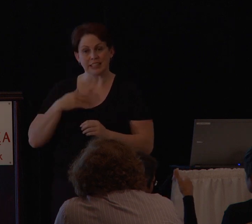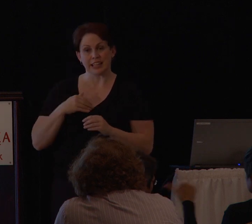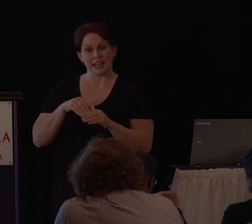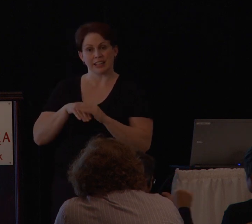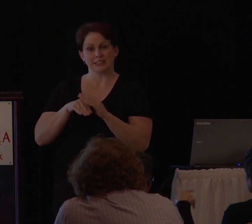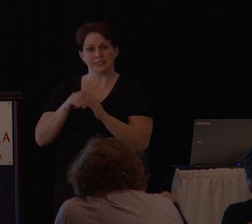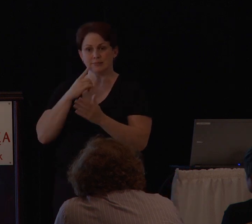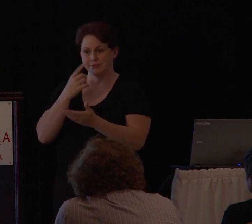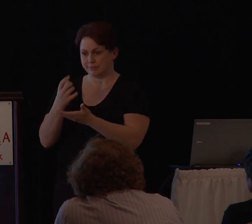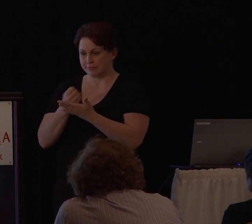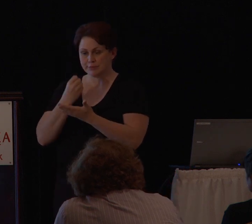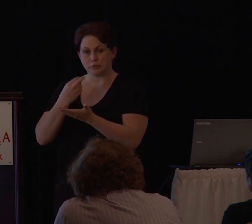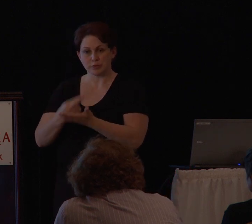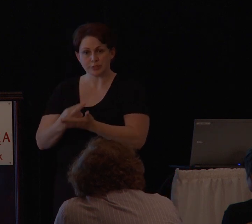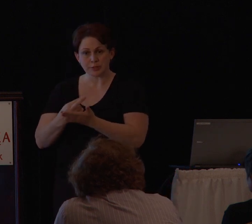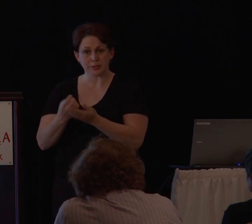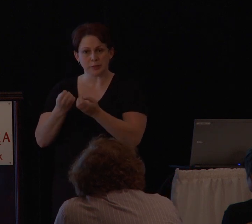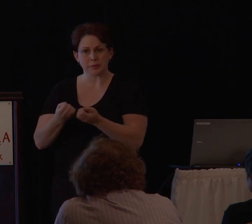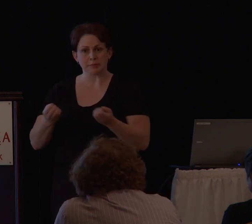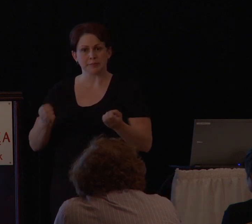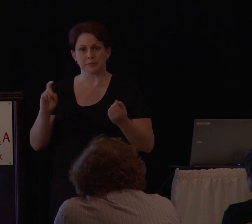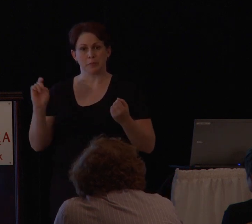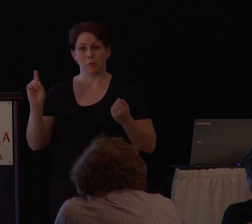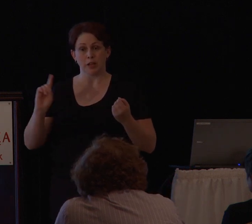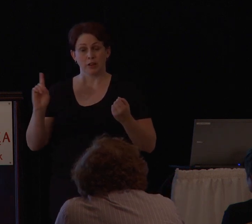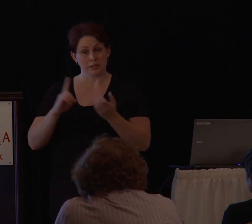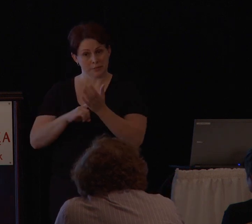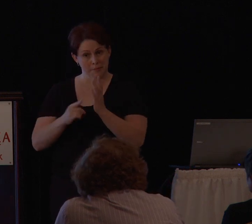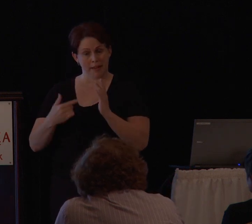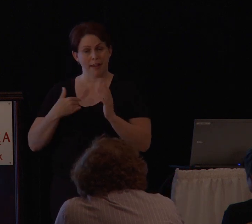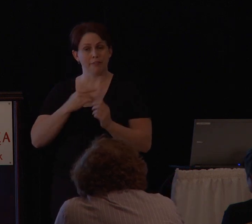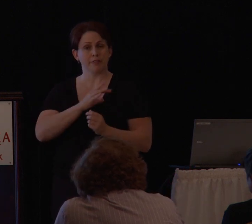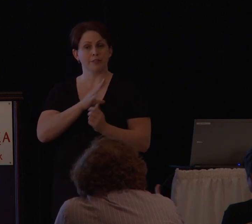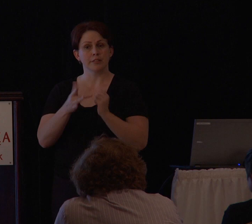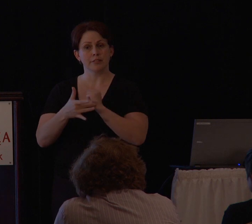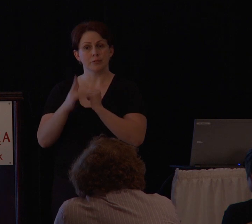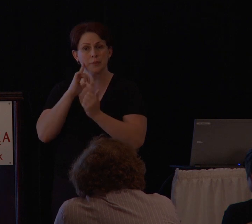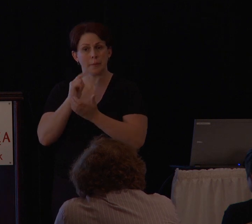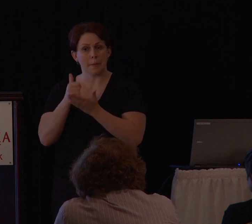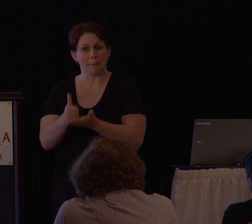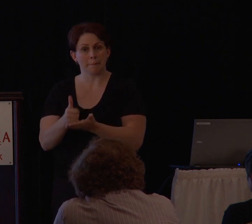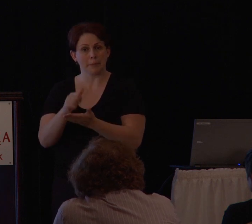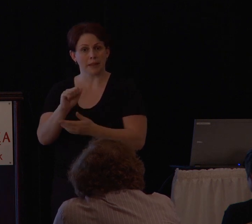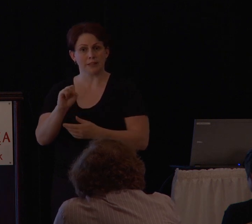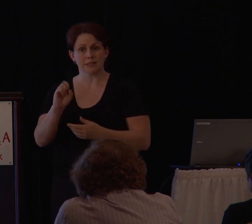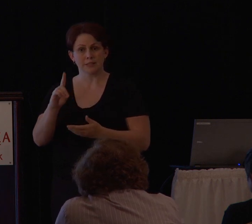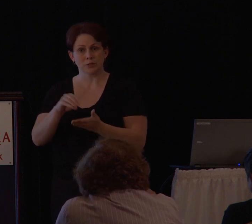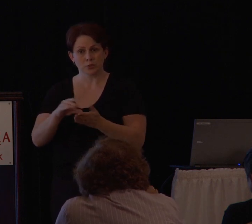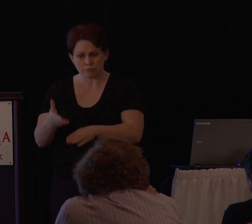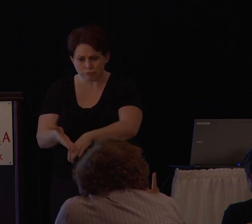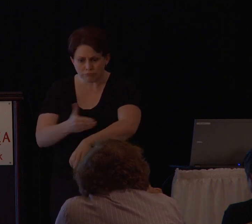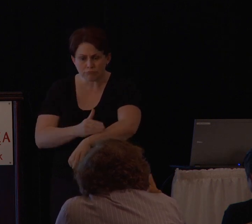to resources and equipment like assistive devices, which could help to improve their quality of life and quality of education.